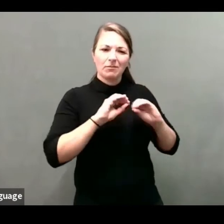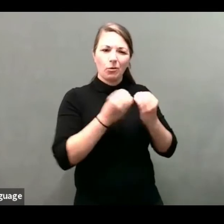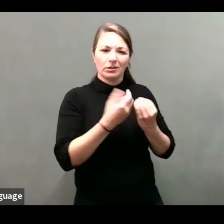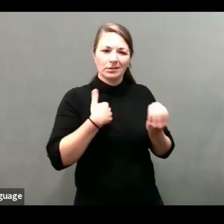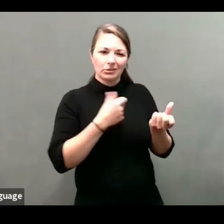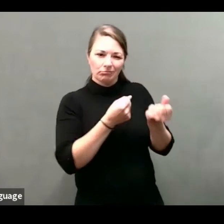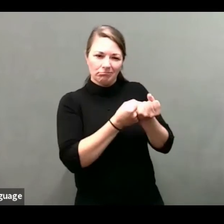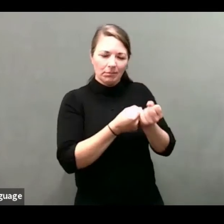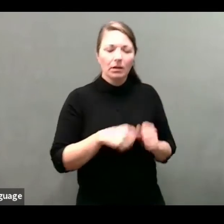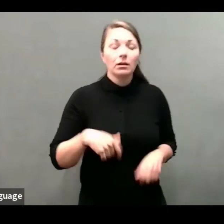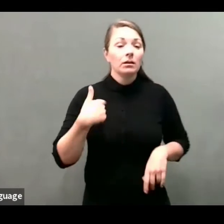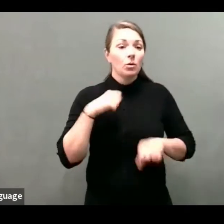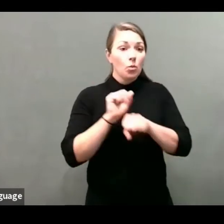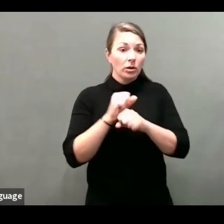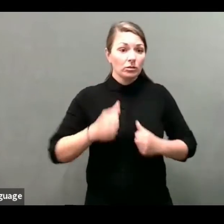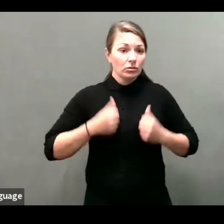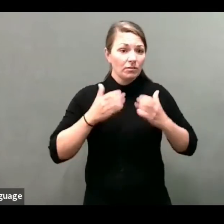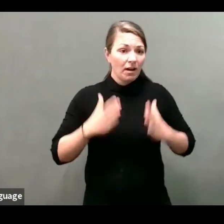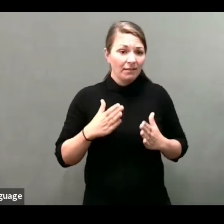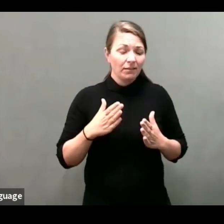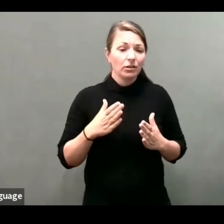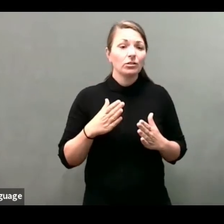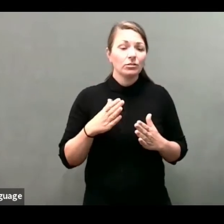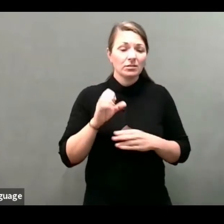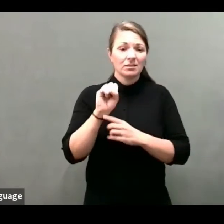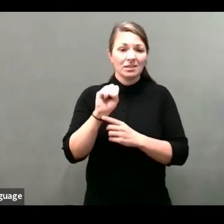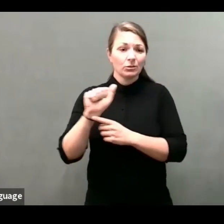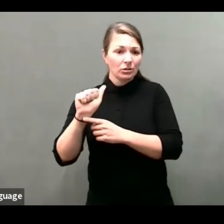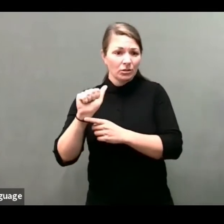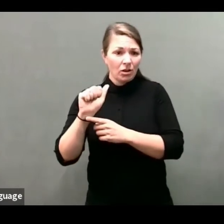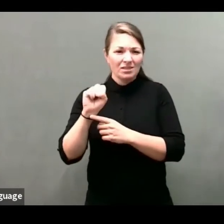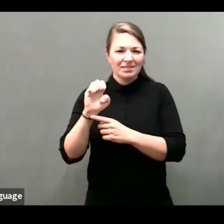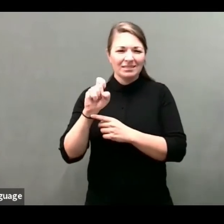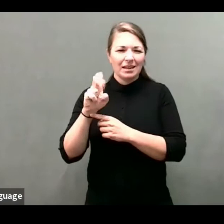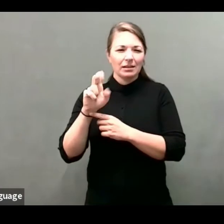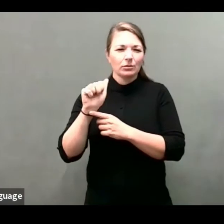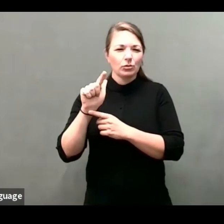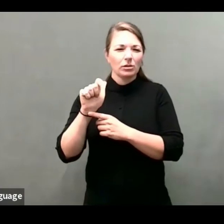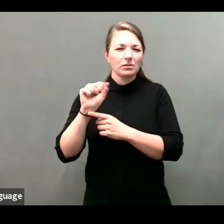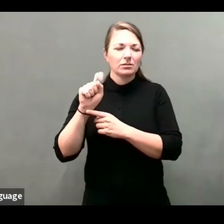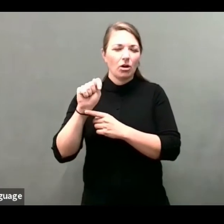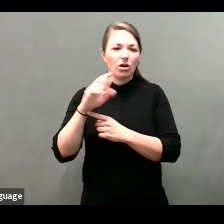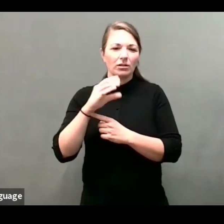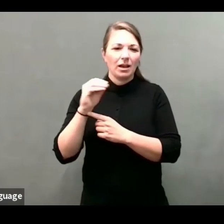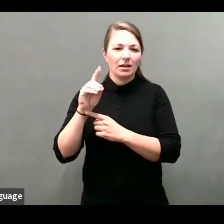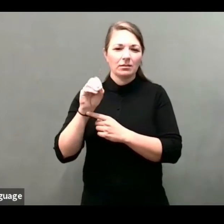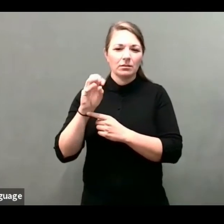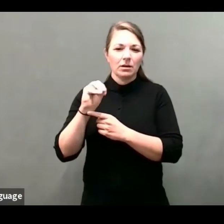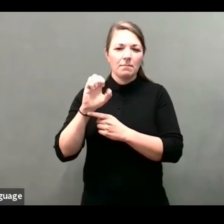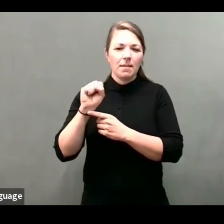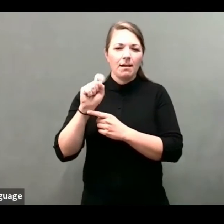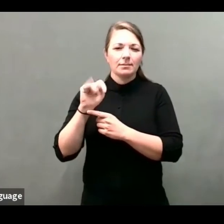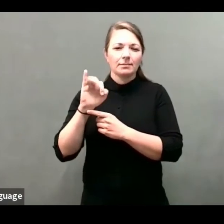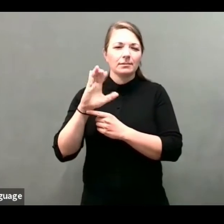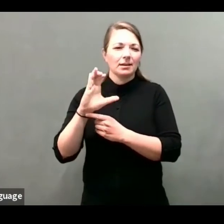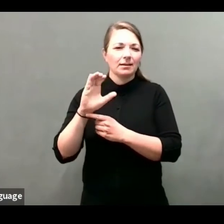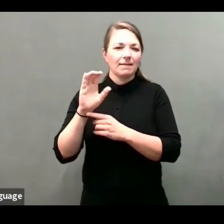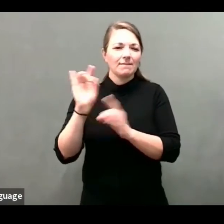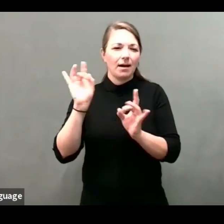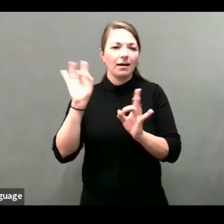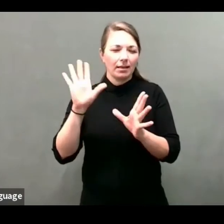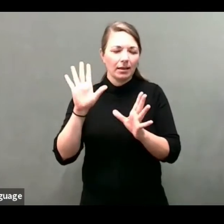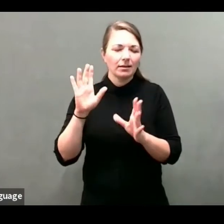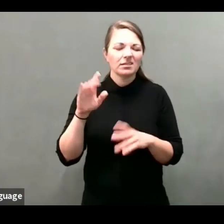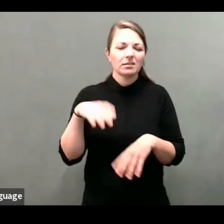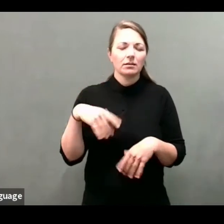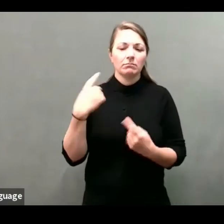sexual and domestic violence for the last 25 years, and I currently work primarily with nonprofits that are serving survivors and other